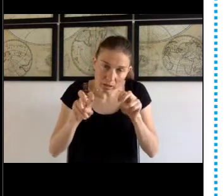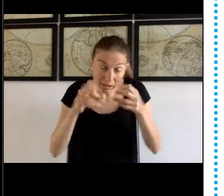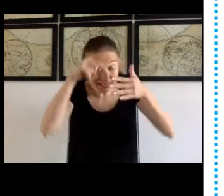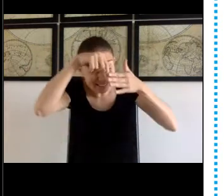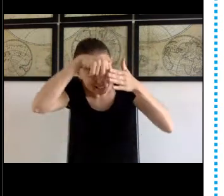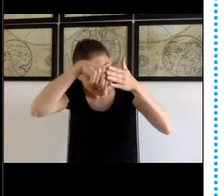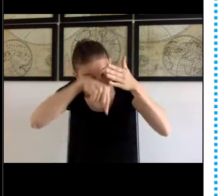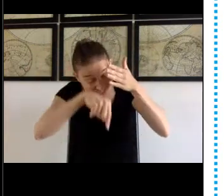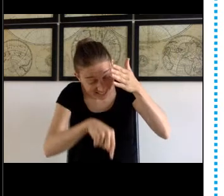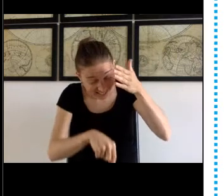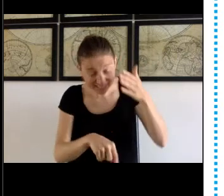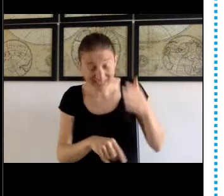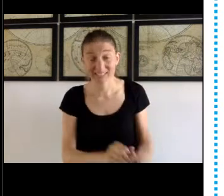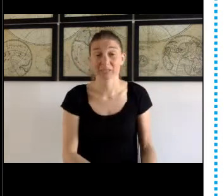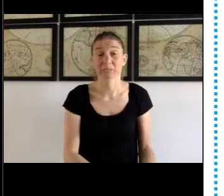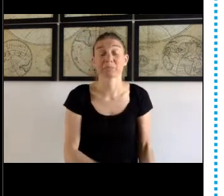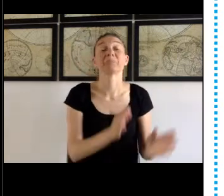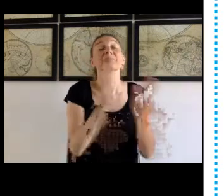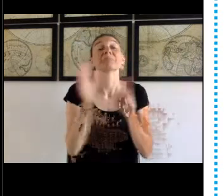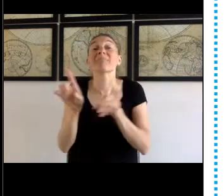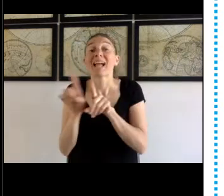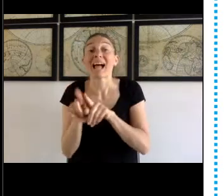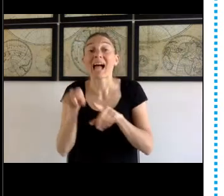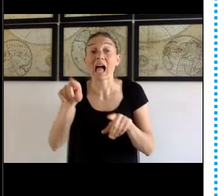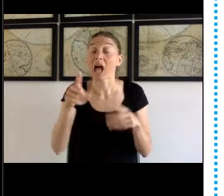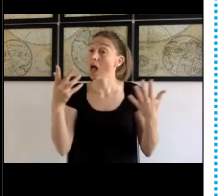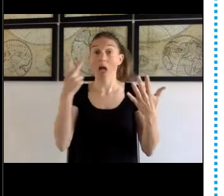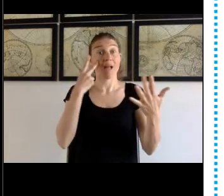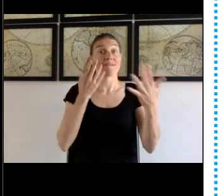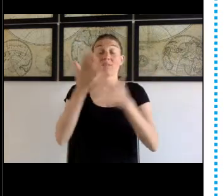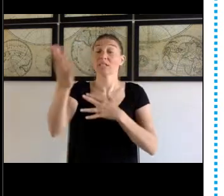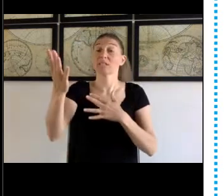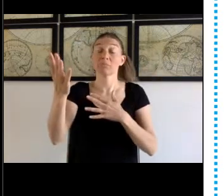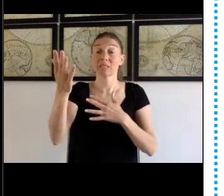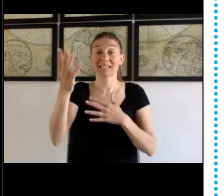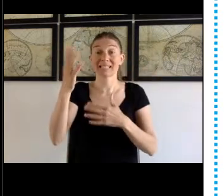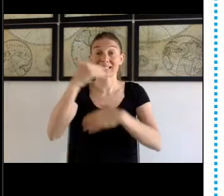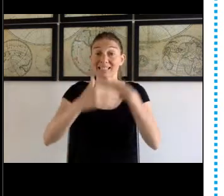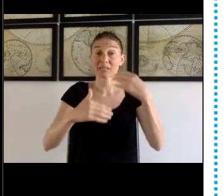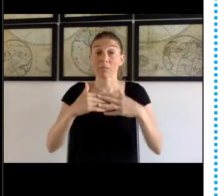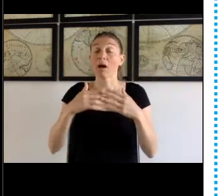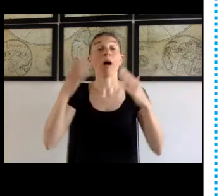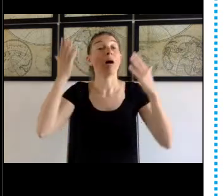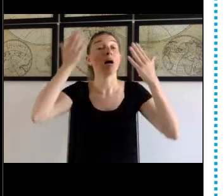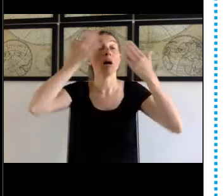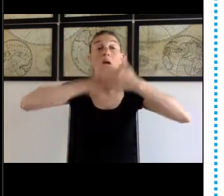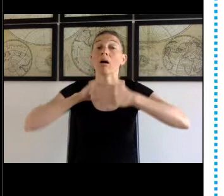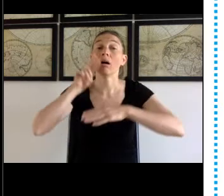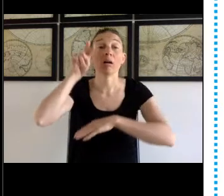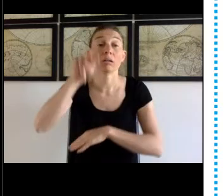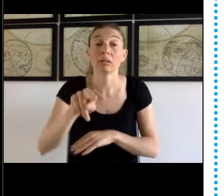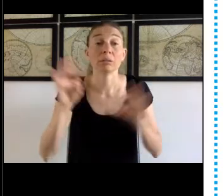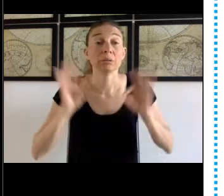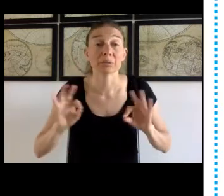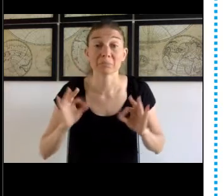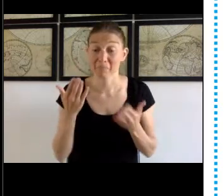invisible disabilities are easily overlooked, especially if the person cannot express himself